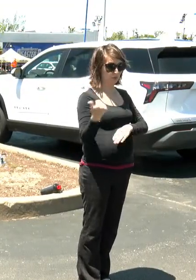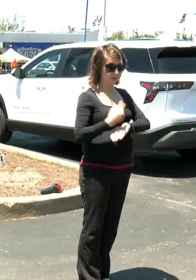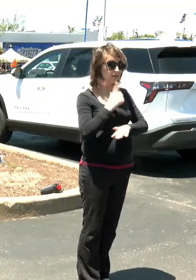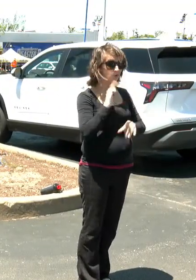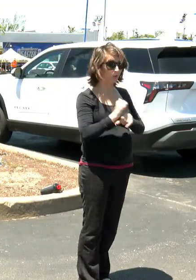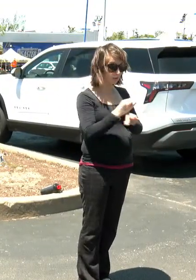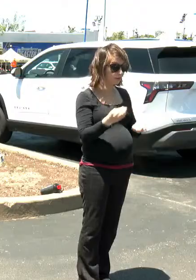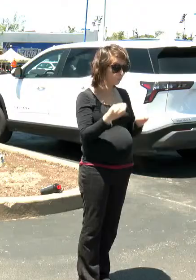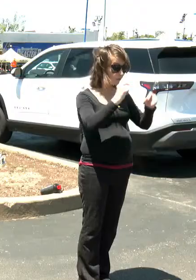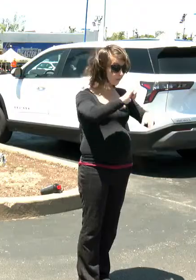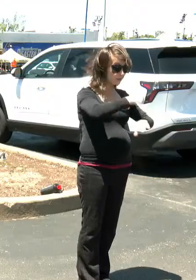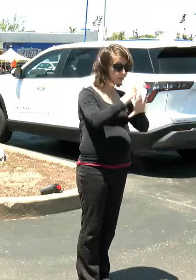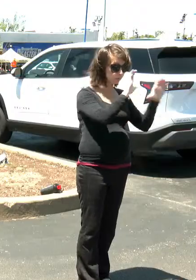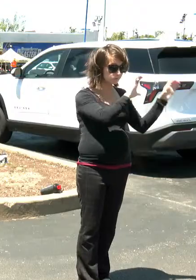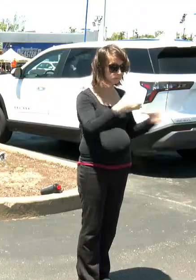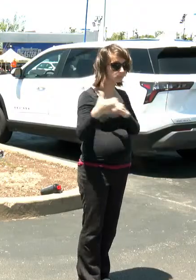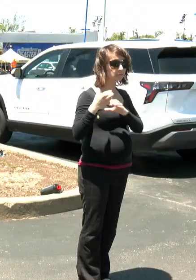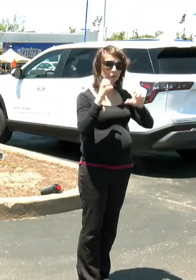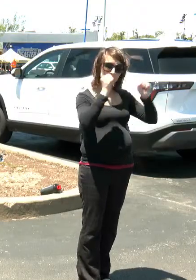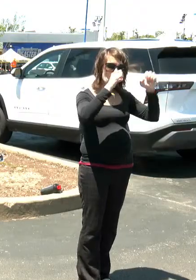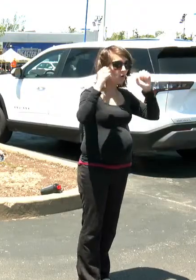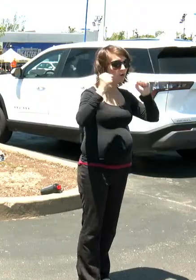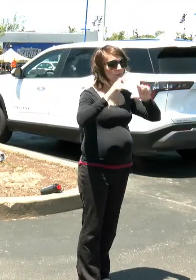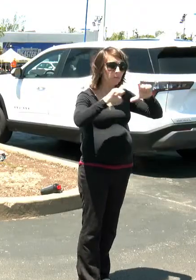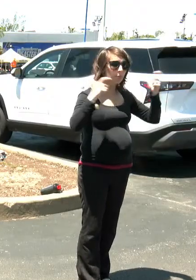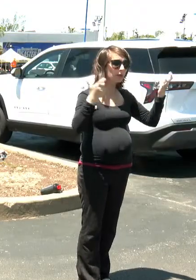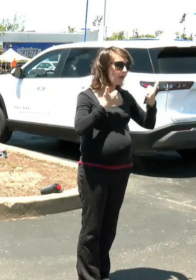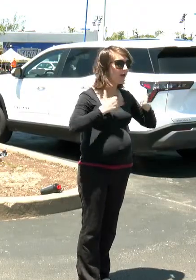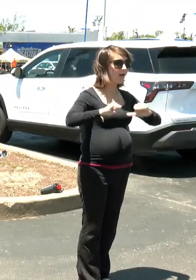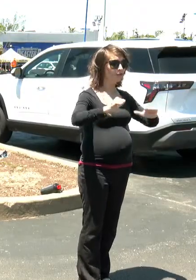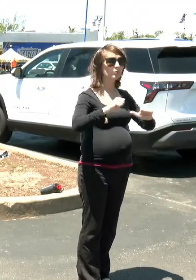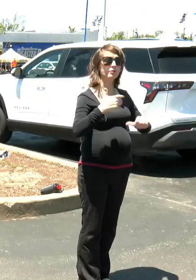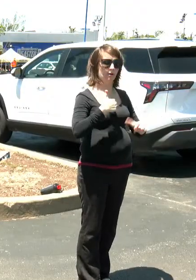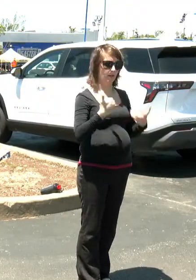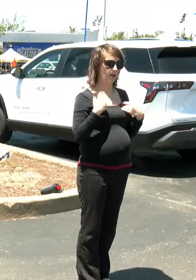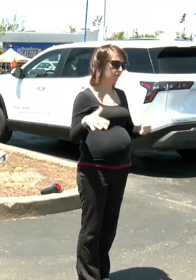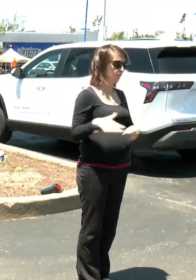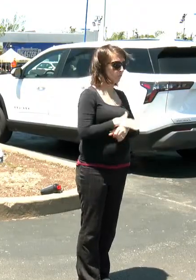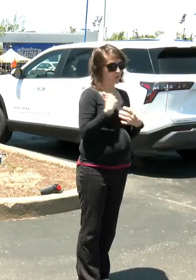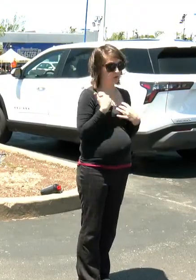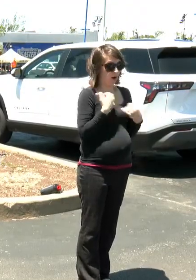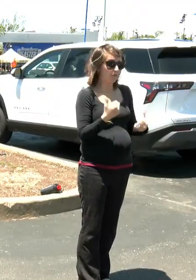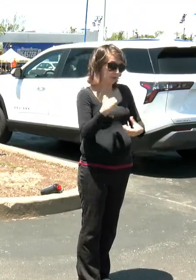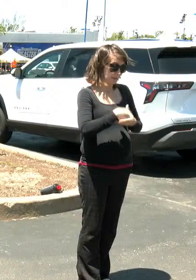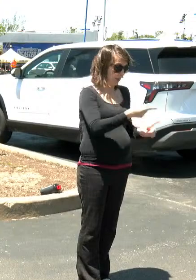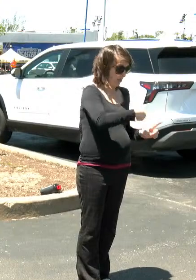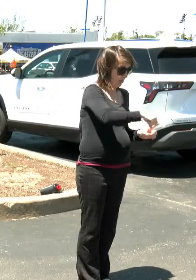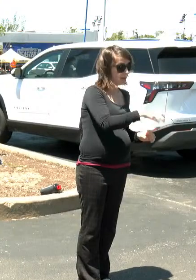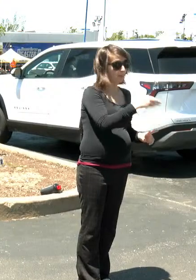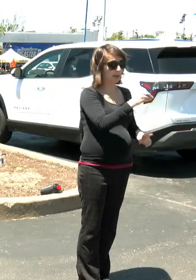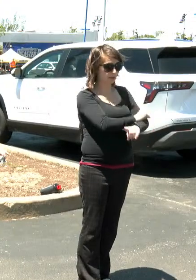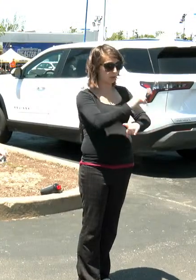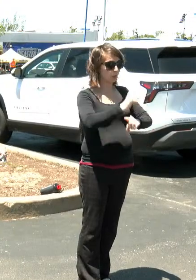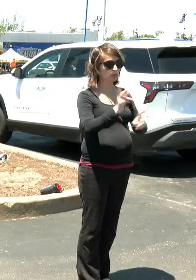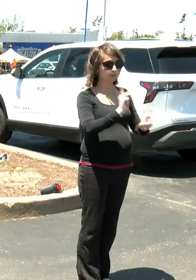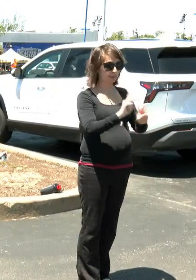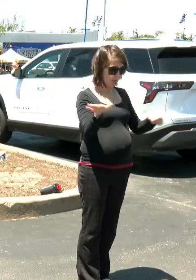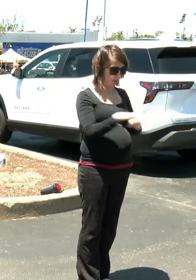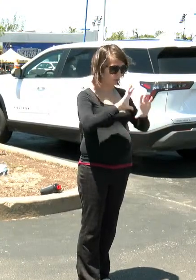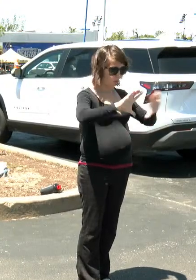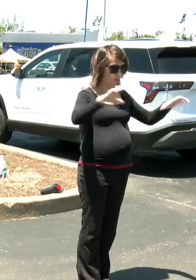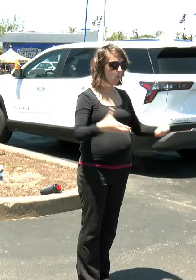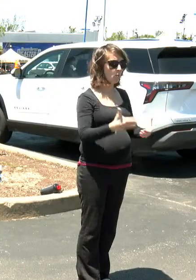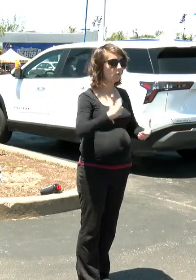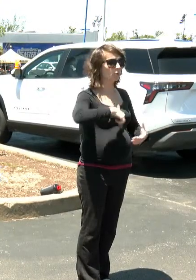this incredible, very large effort, and I have every confidence that in them and St. Louisans that we are going to notice